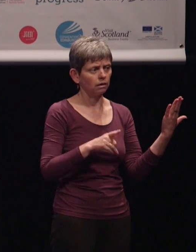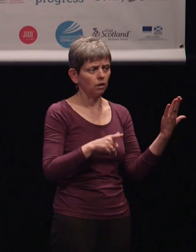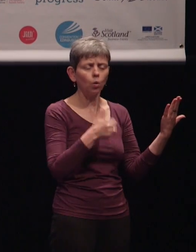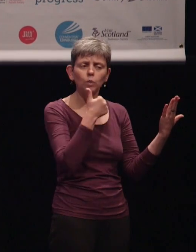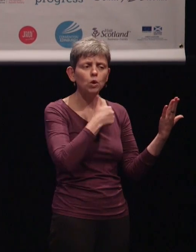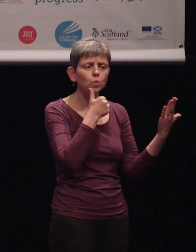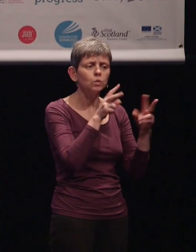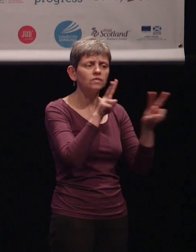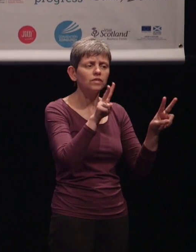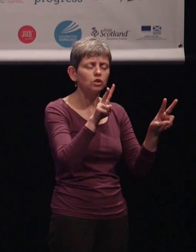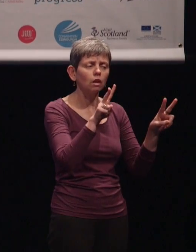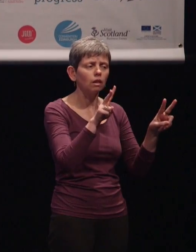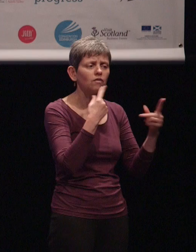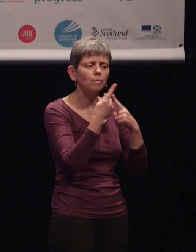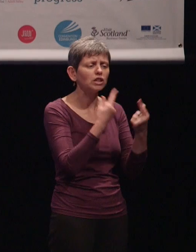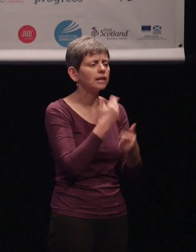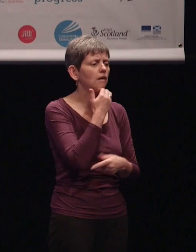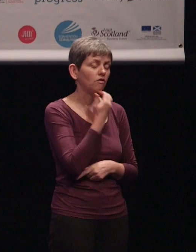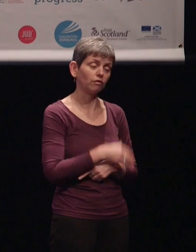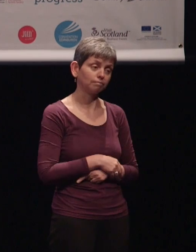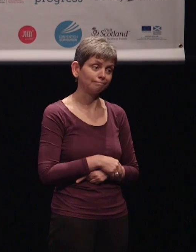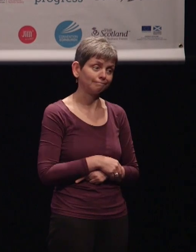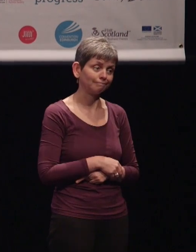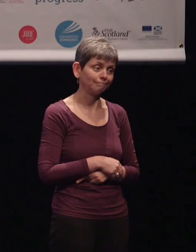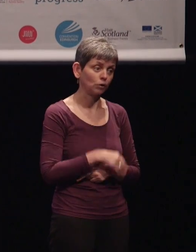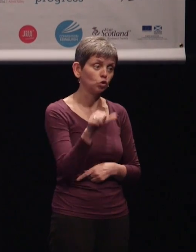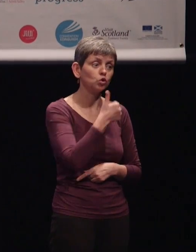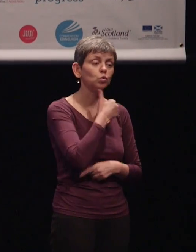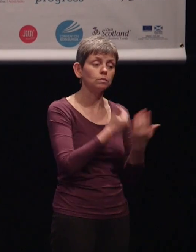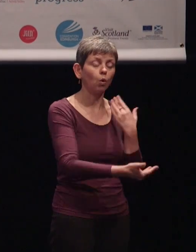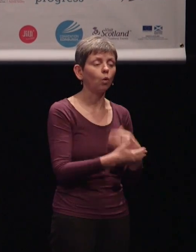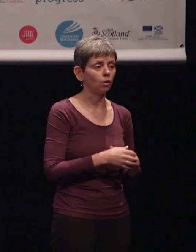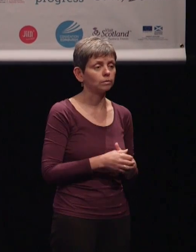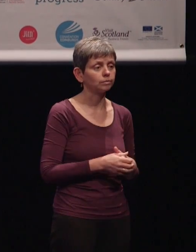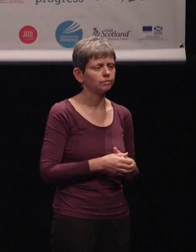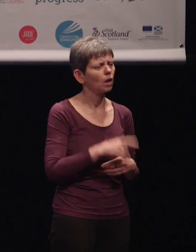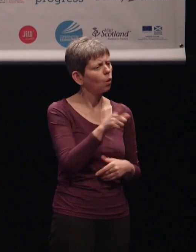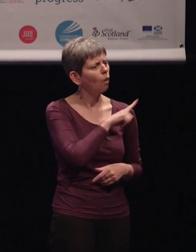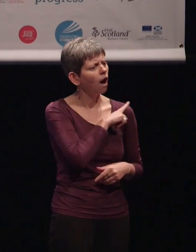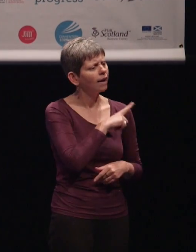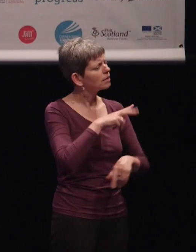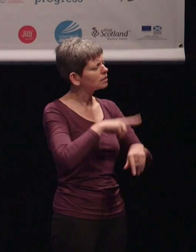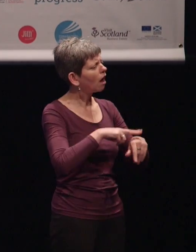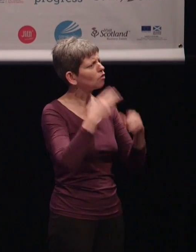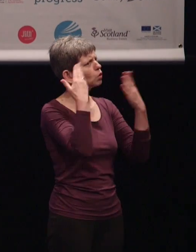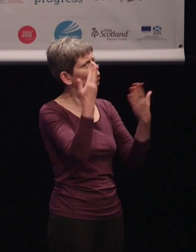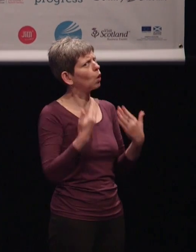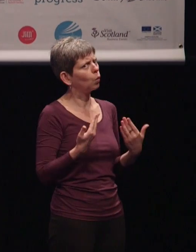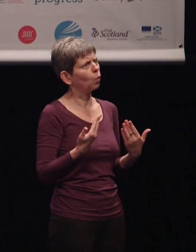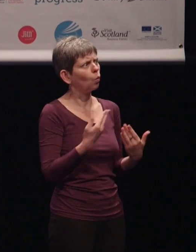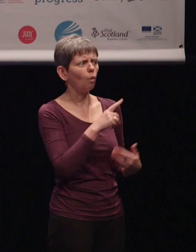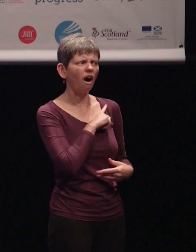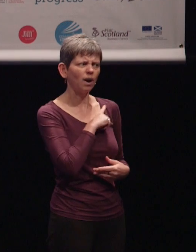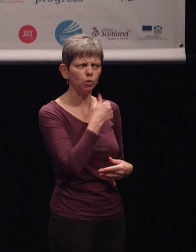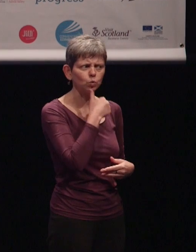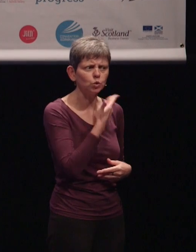enough. And it's rarely a question of staff not knowing how, it's that they don't know